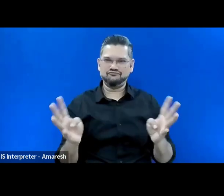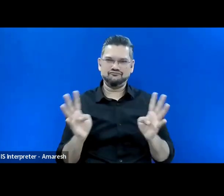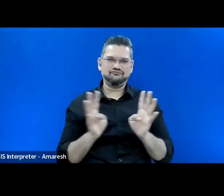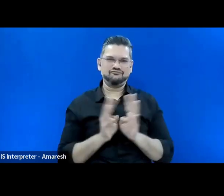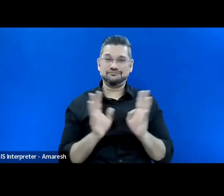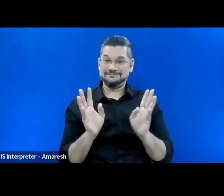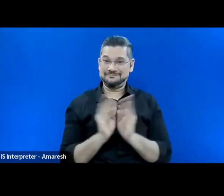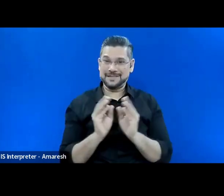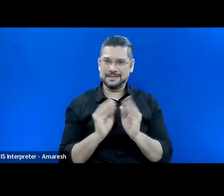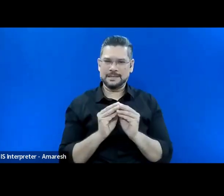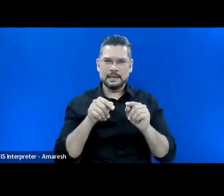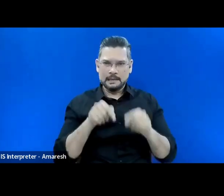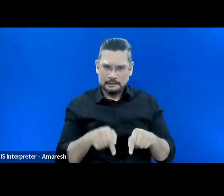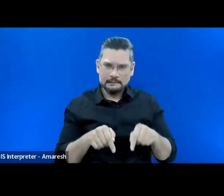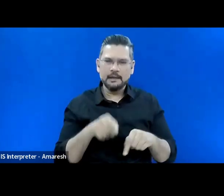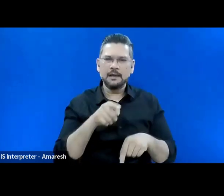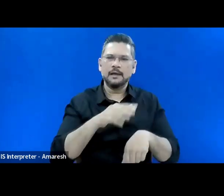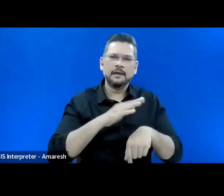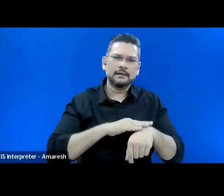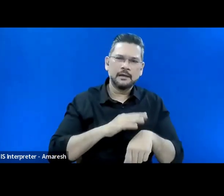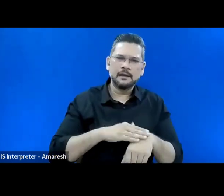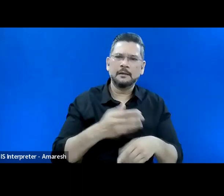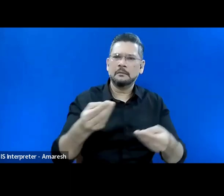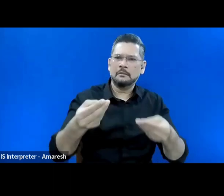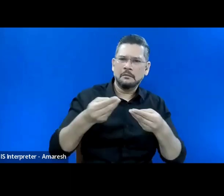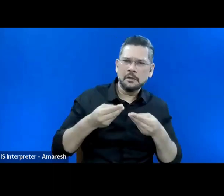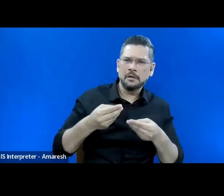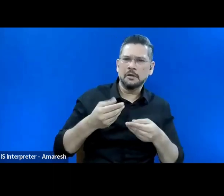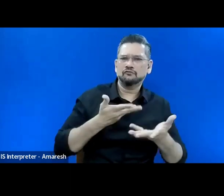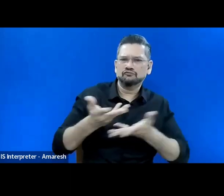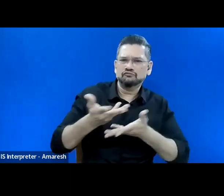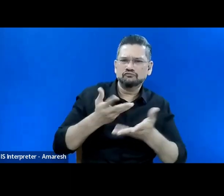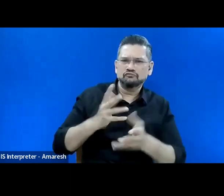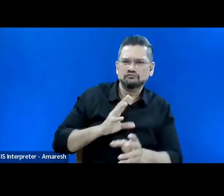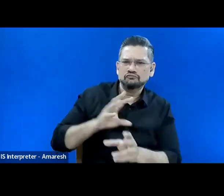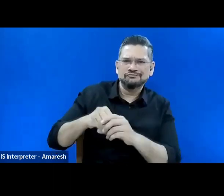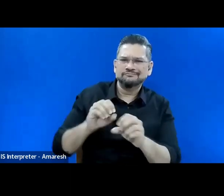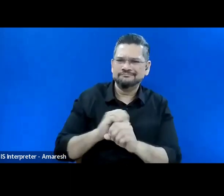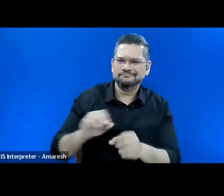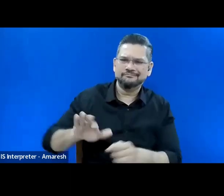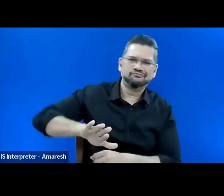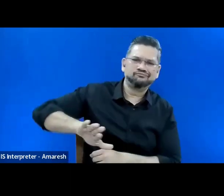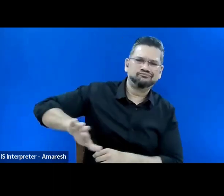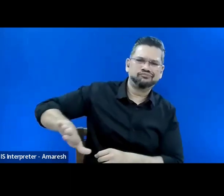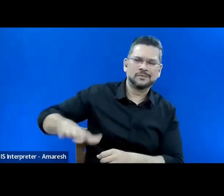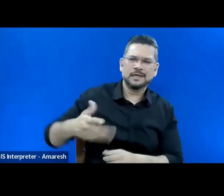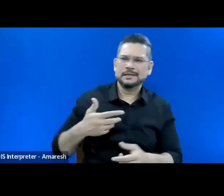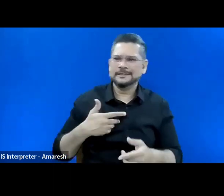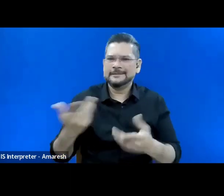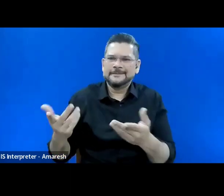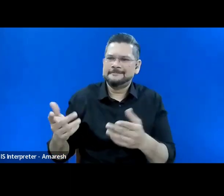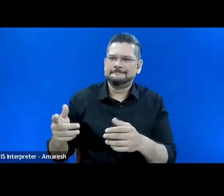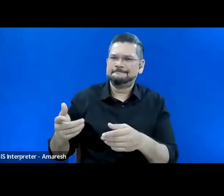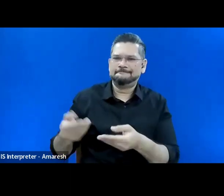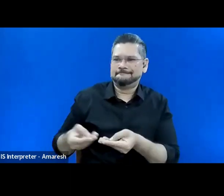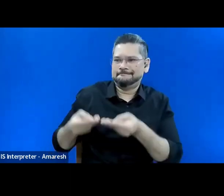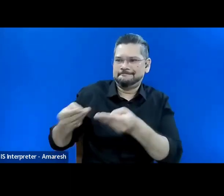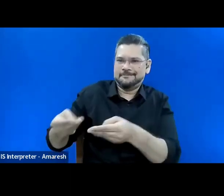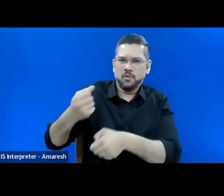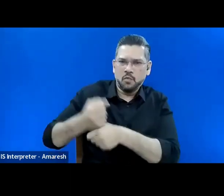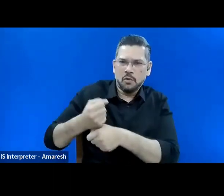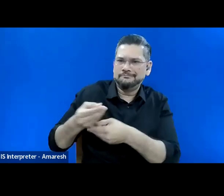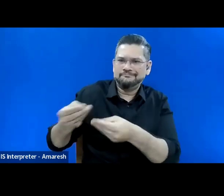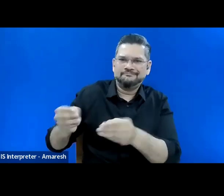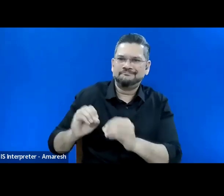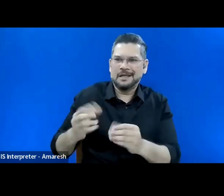discussion, and they do not want to delegate tasks to us, thinking that we may fail, that we are not able to carry out the task.